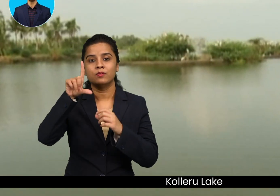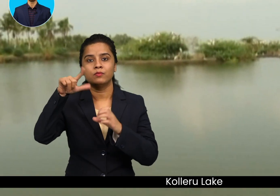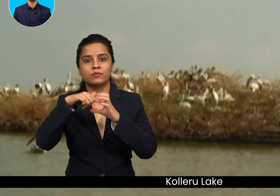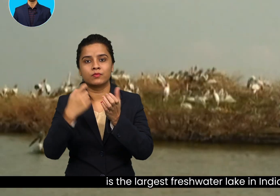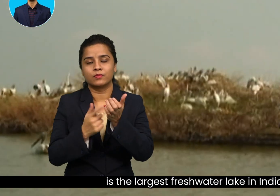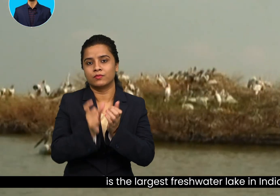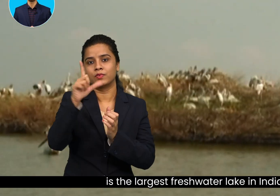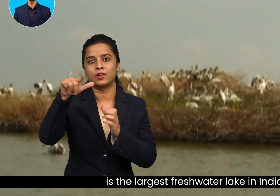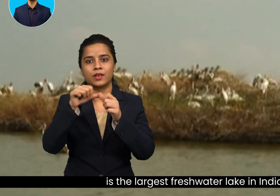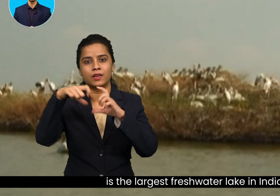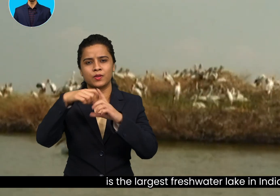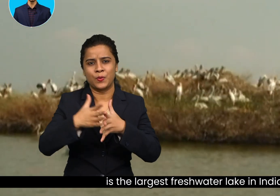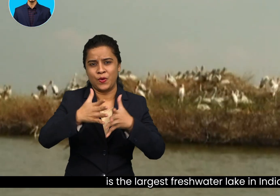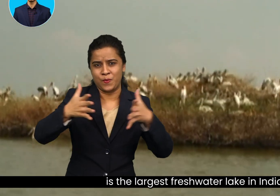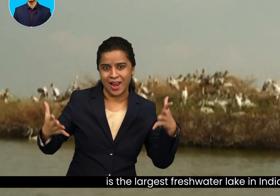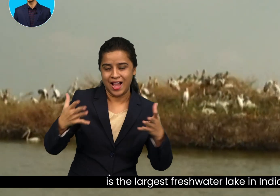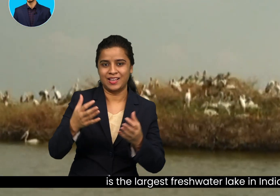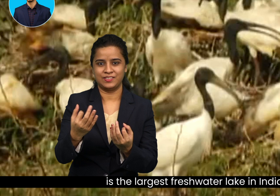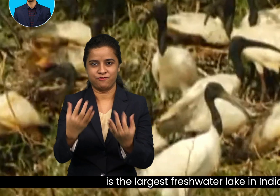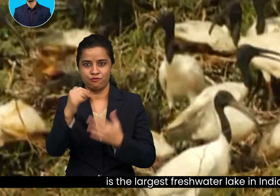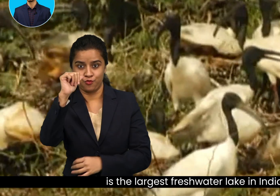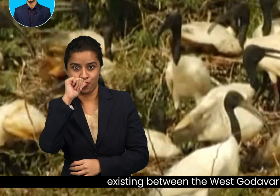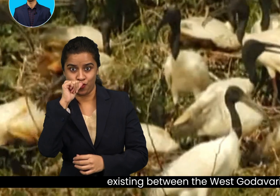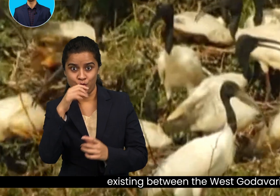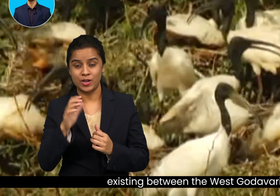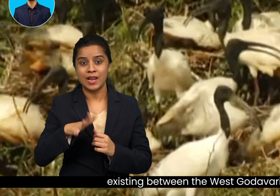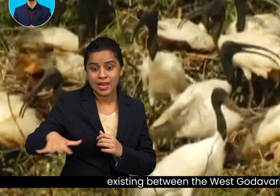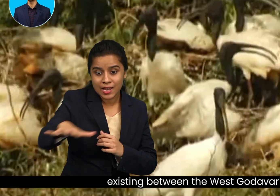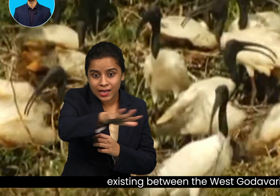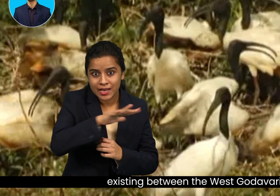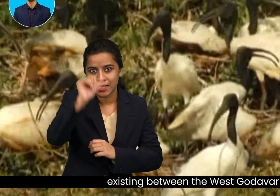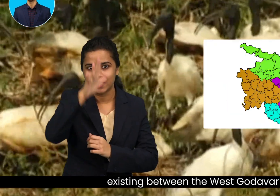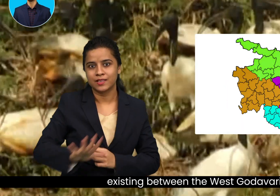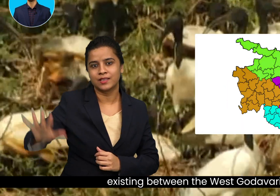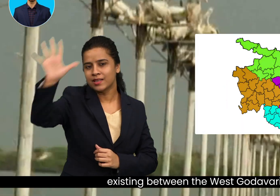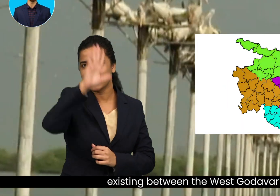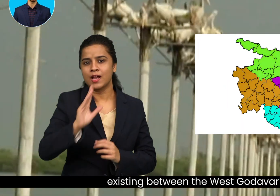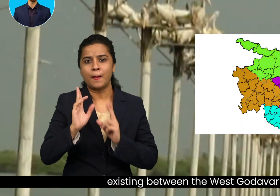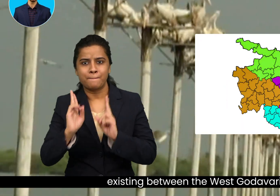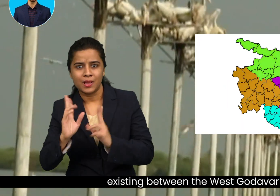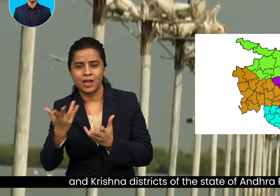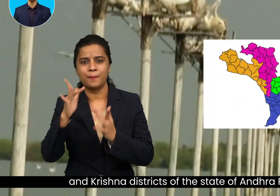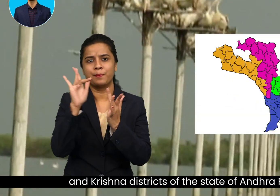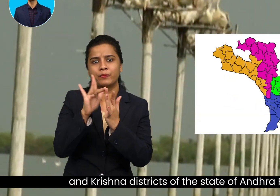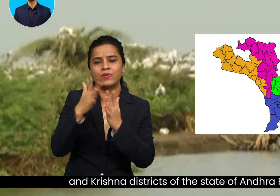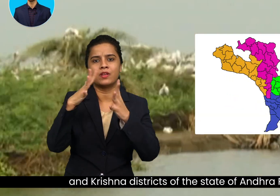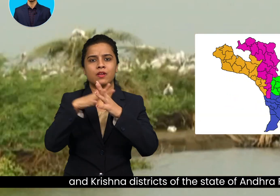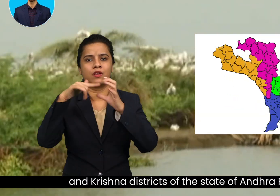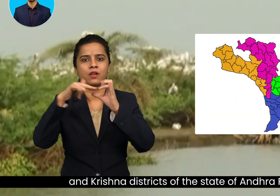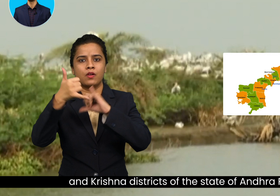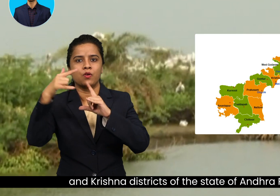Kolleru Lake is the largest freshwater lake in India, existing between the West Godavari and